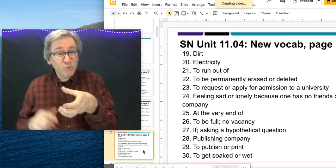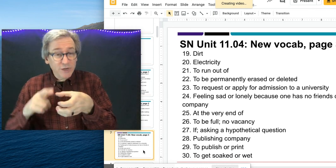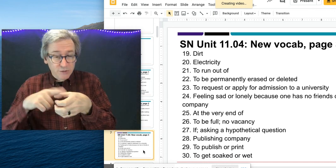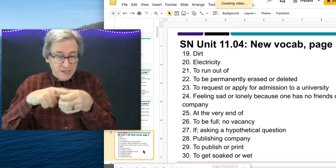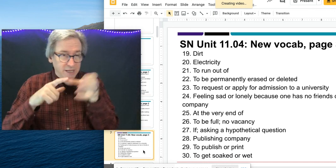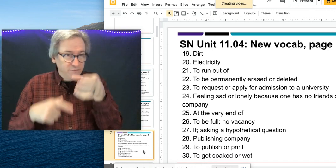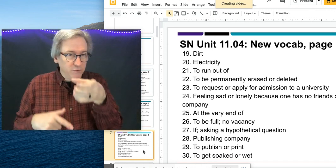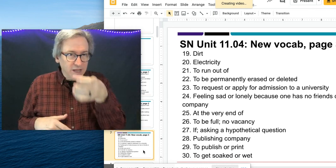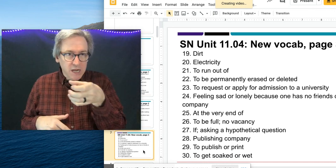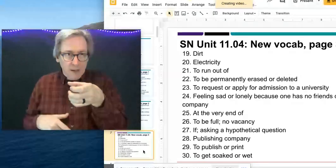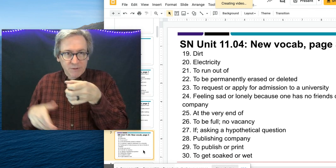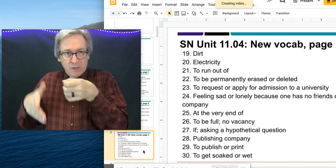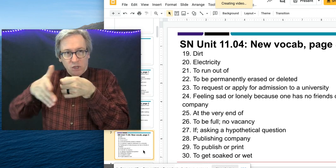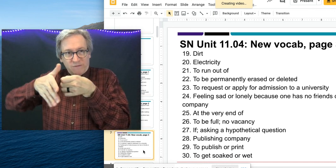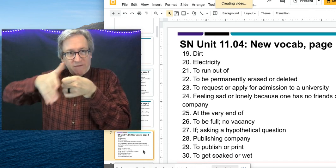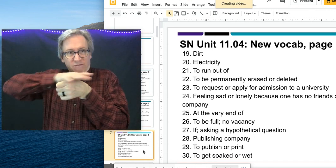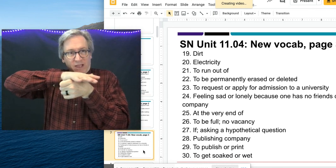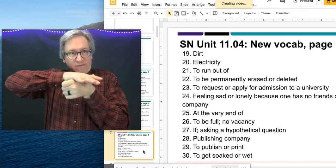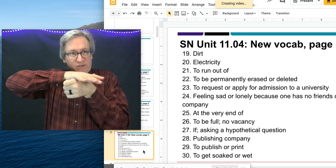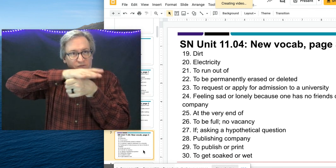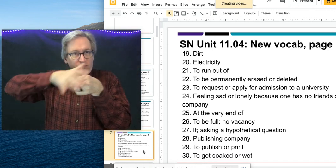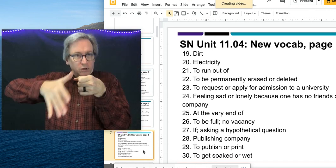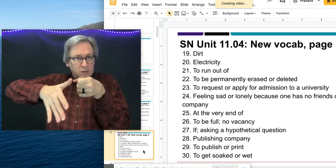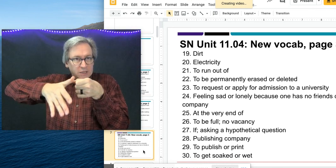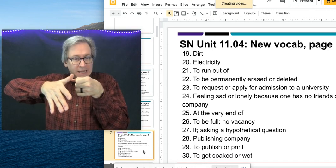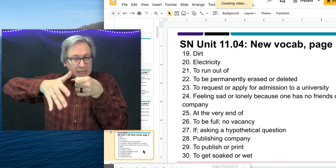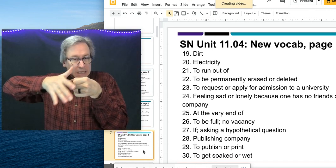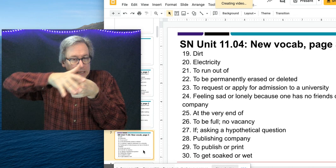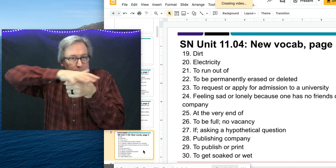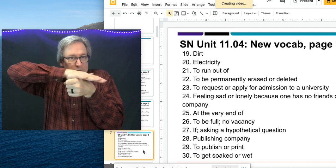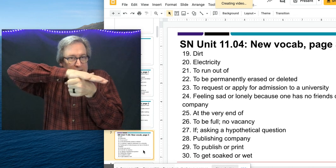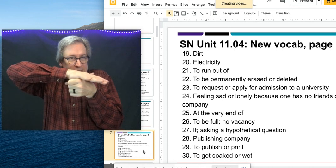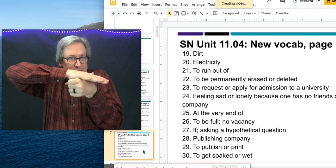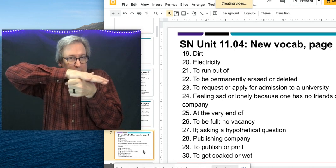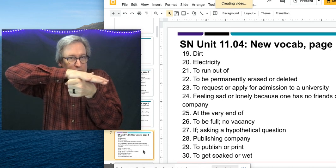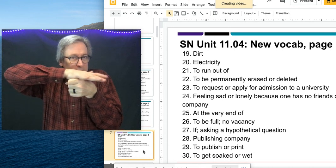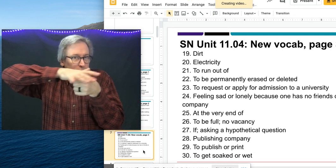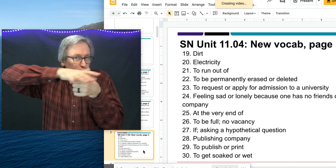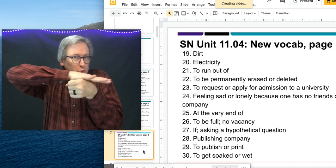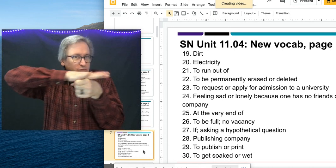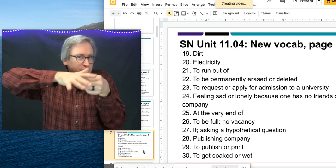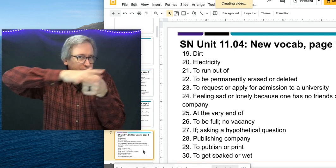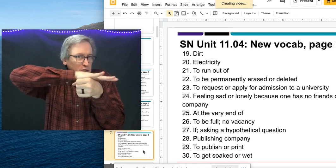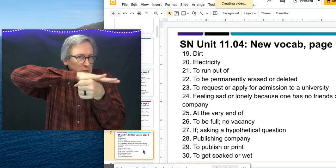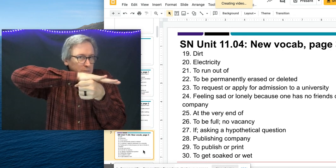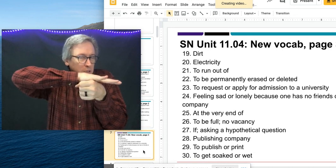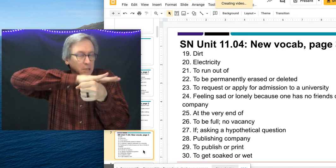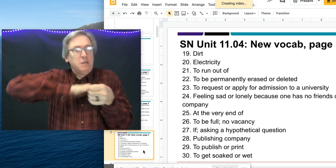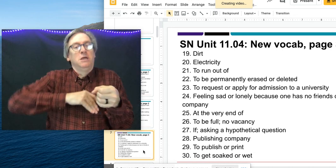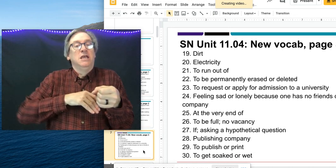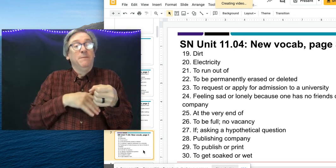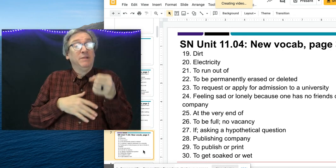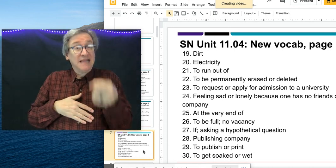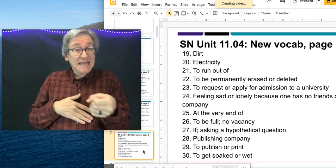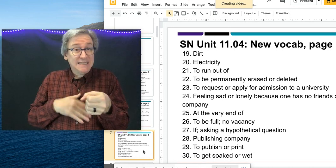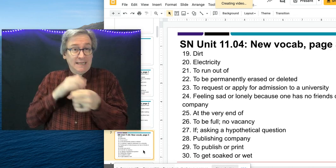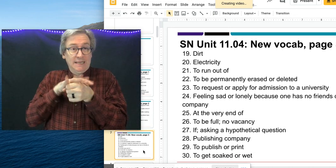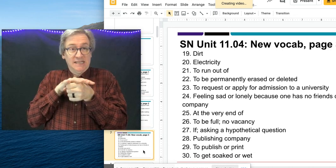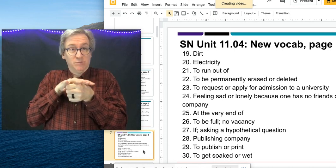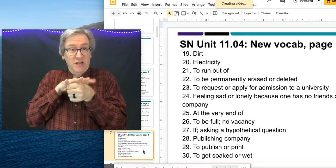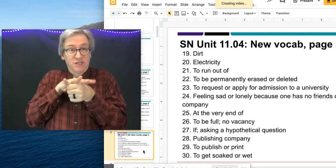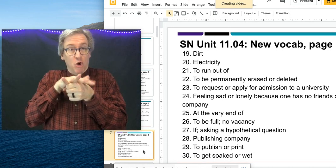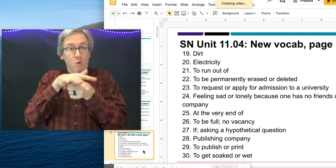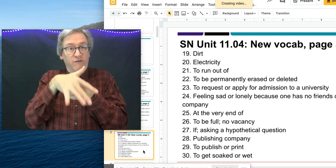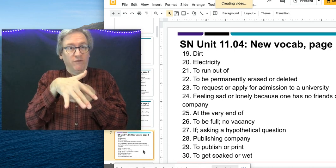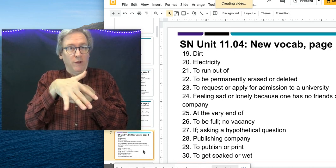This is a weird thing. If you've got a cup, you've got it's full, like right at the top, right? Full. Plenty